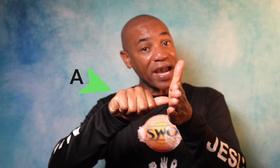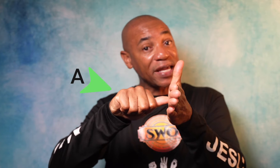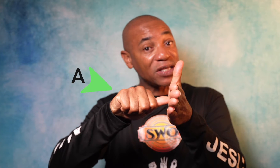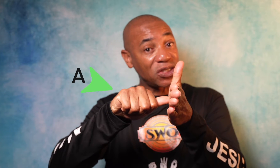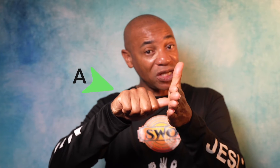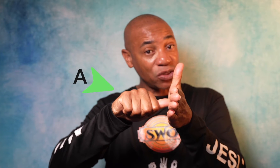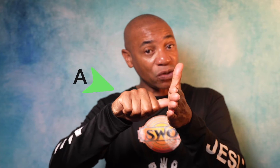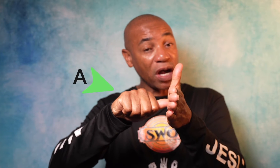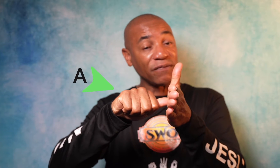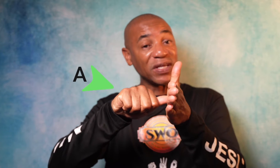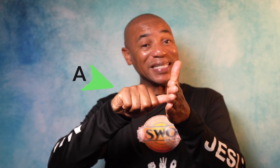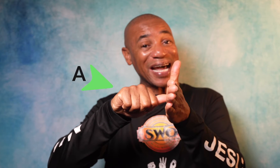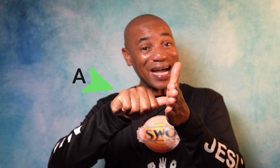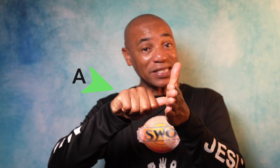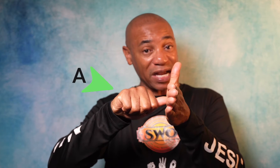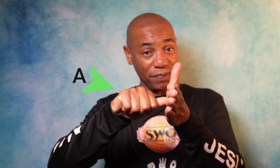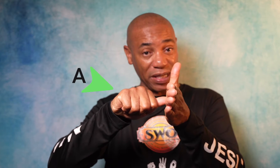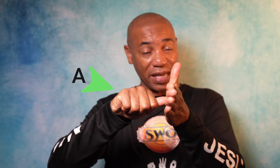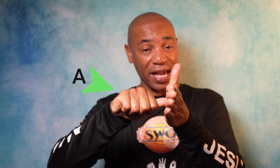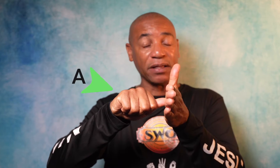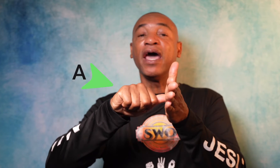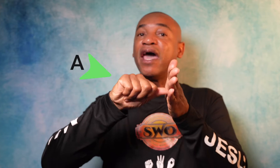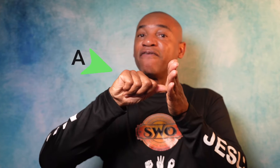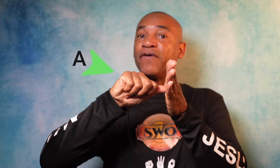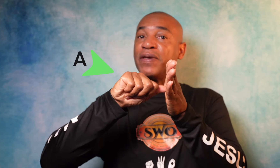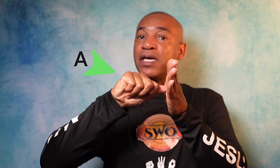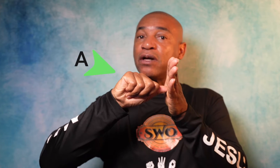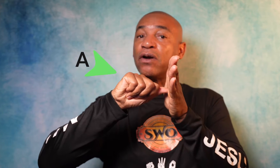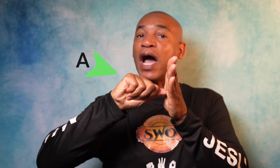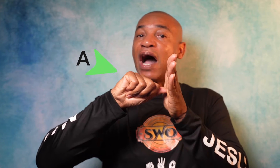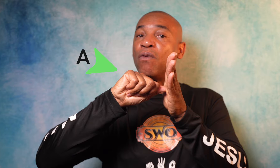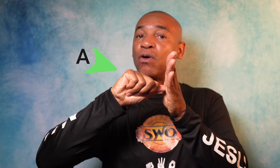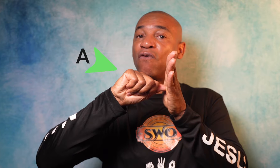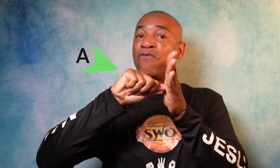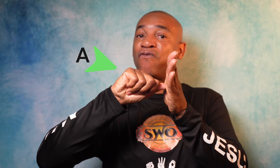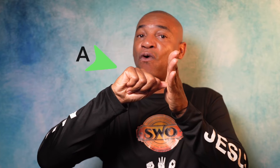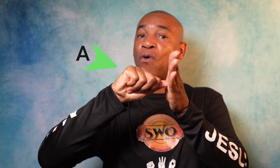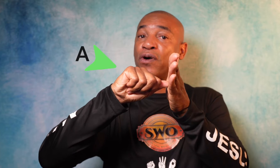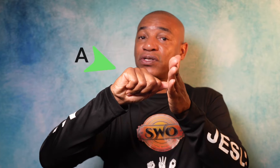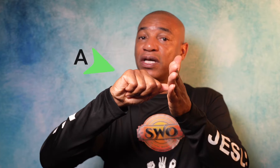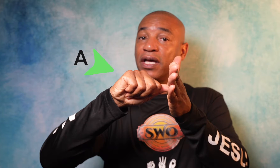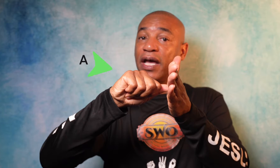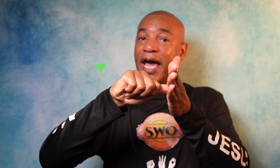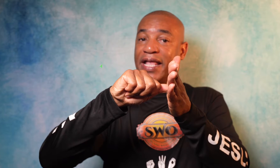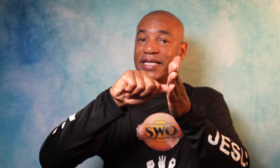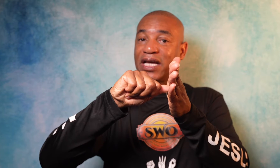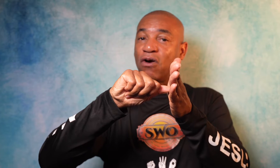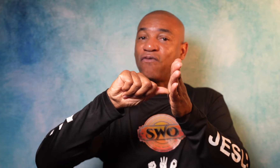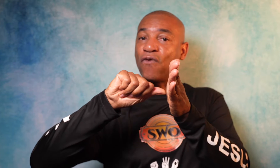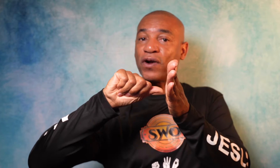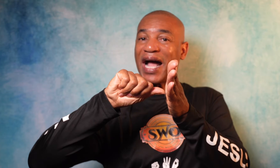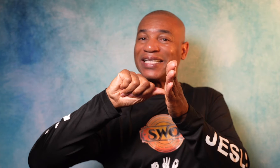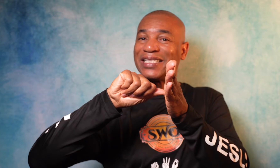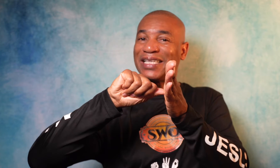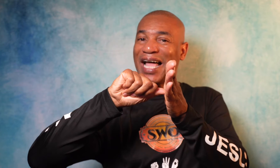in the center of the non-dominant hand. And from here, I will go forward. And as I go forward, I